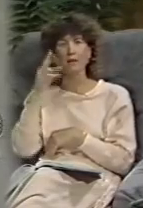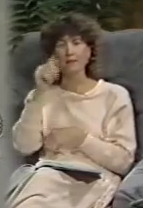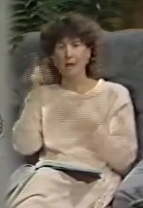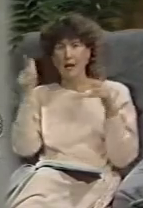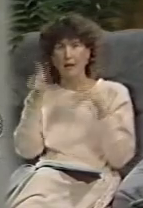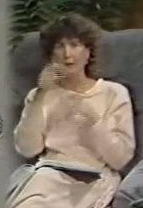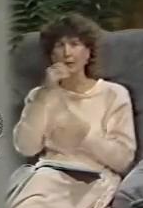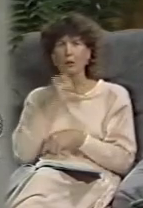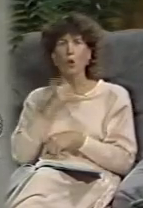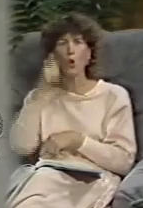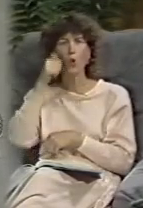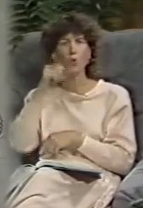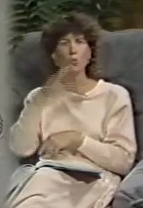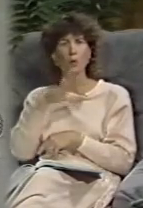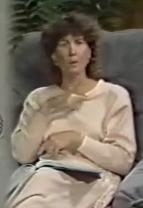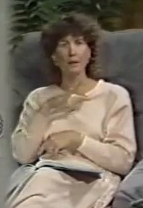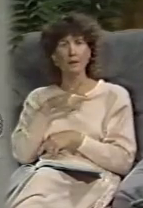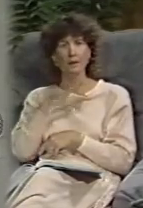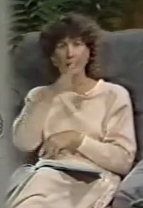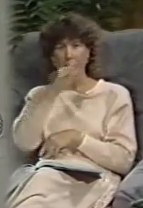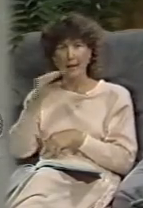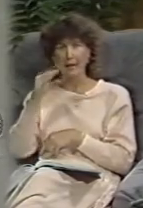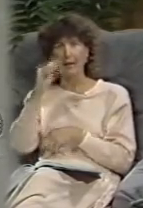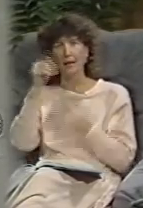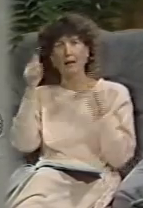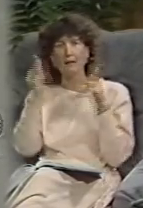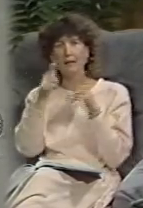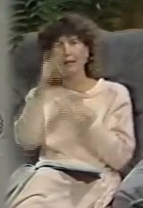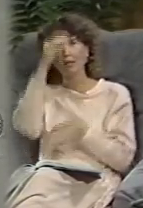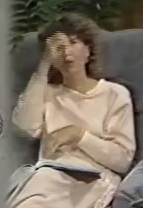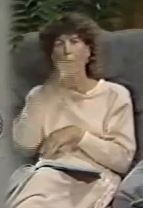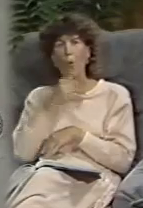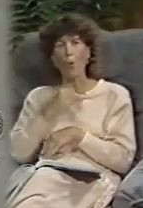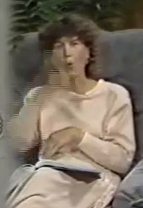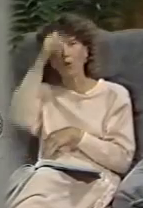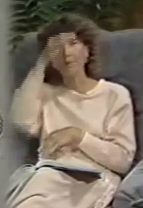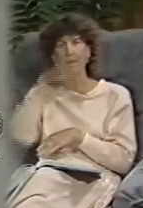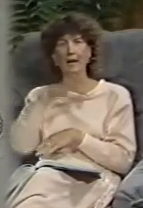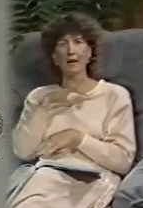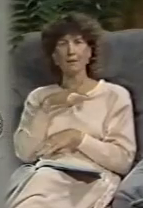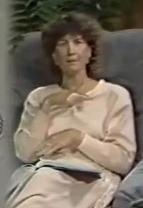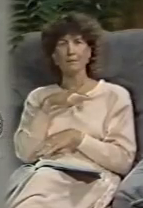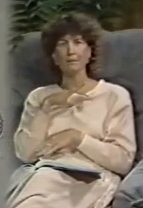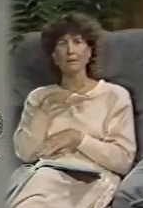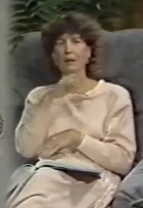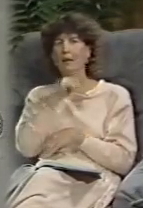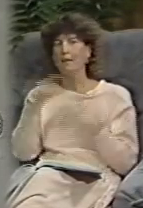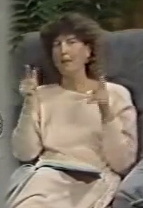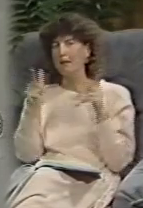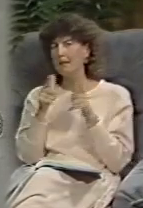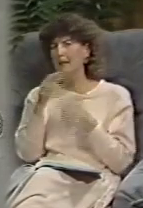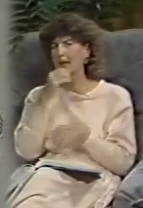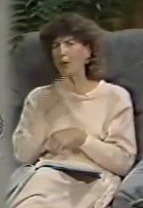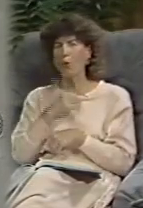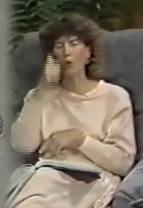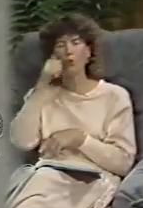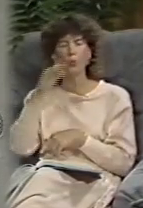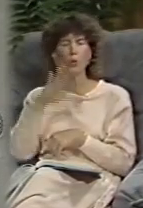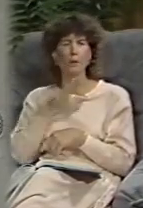was a little old woman and a little old man. The little old